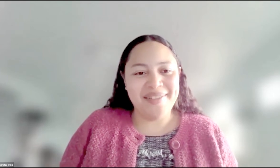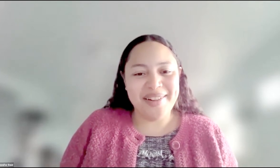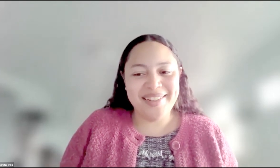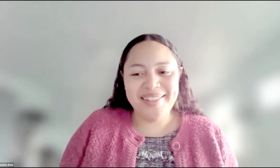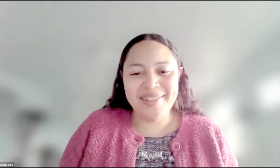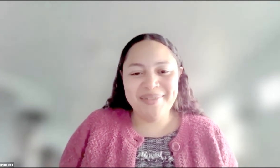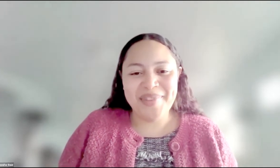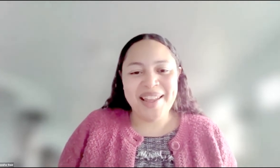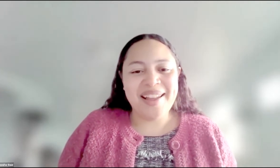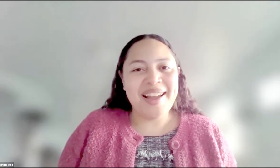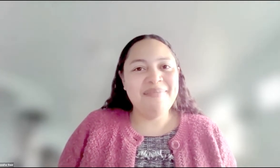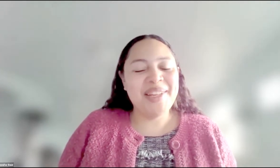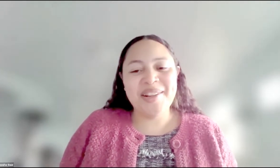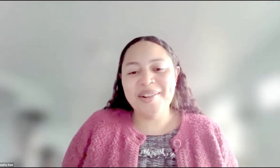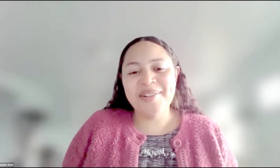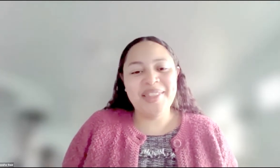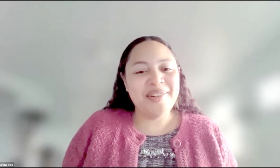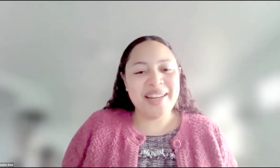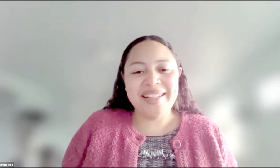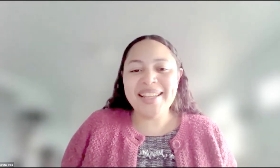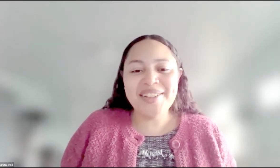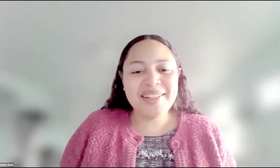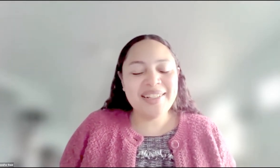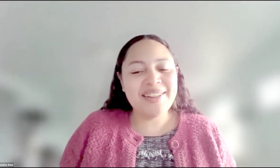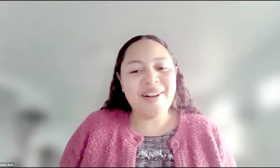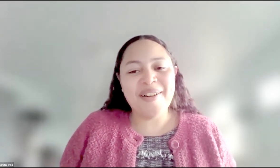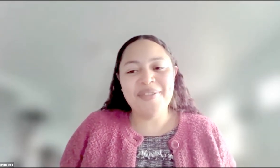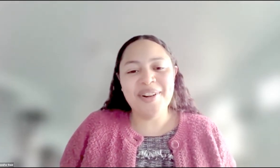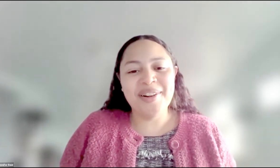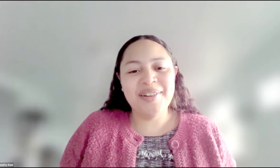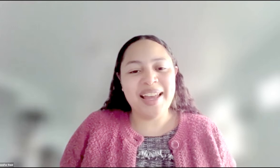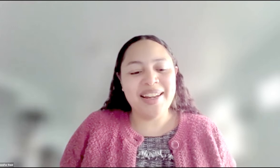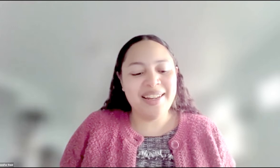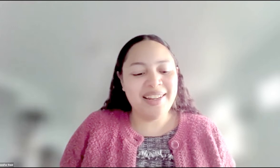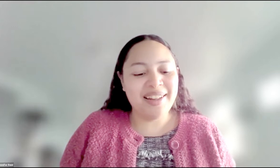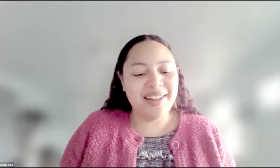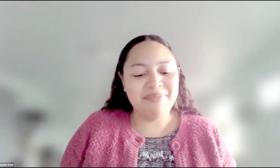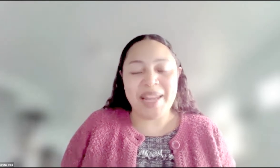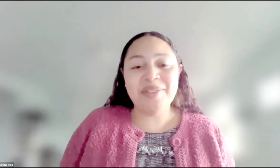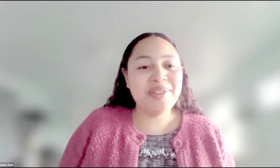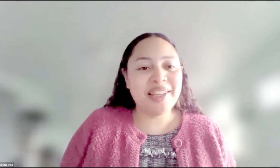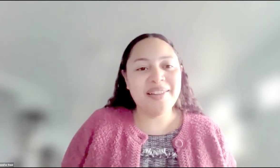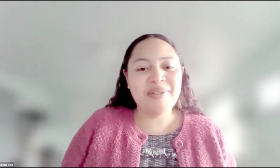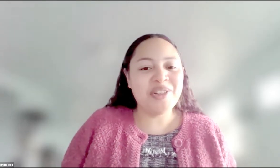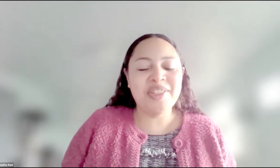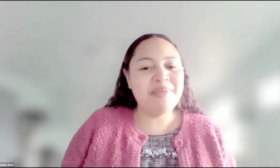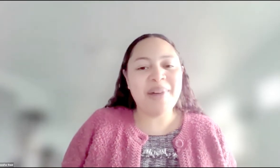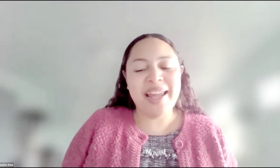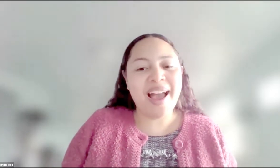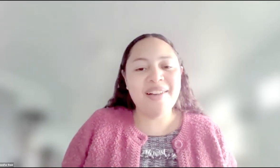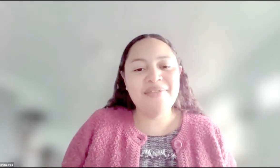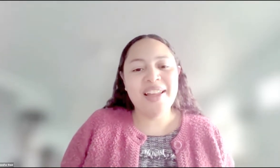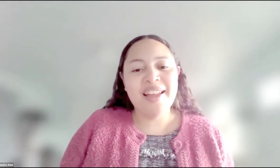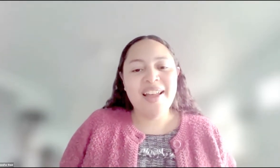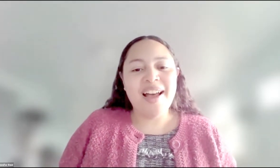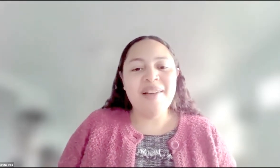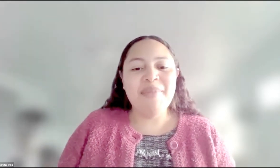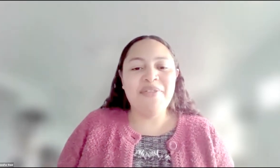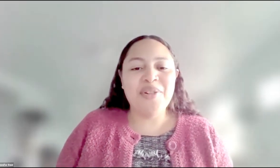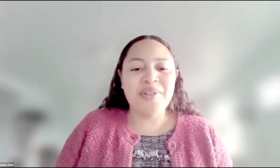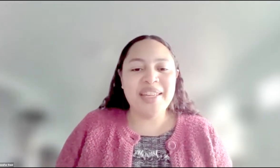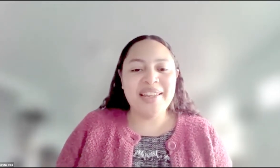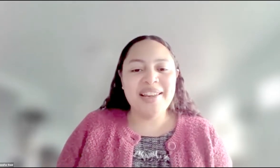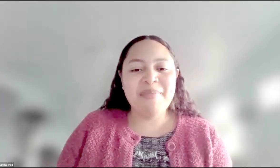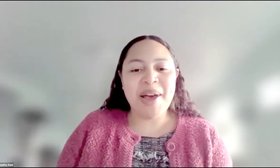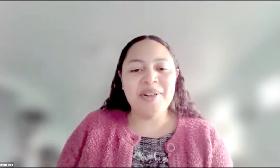and language. I'm here in the Q&A session to offer any questions that you might have.